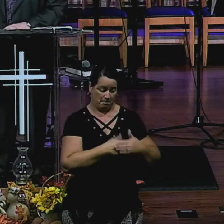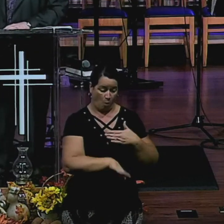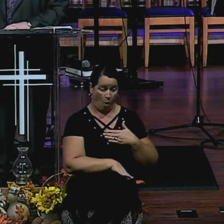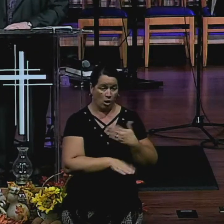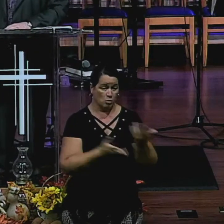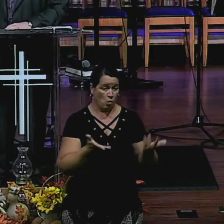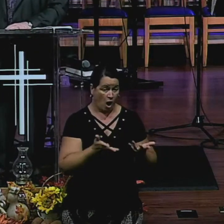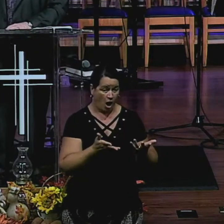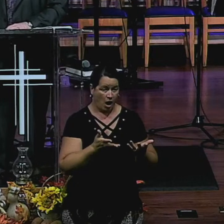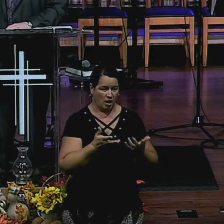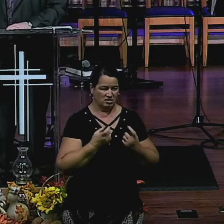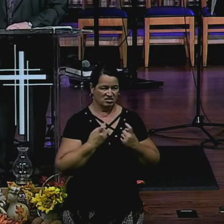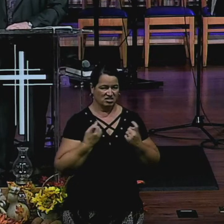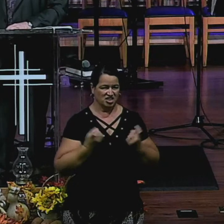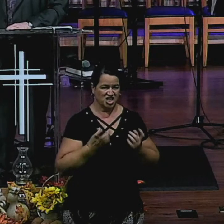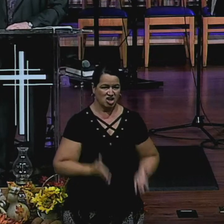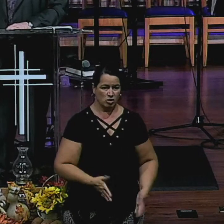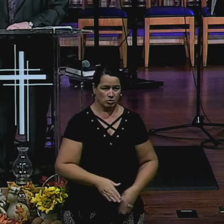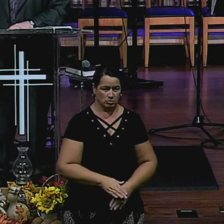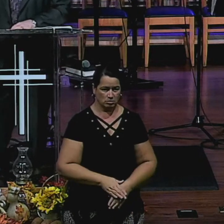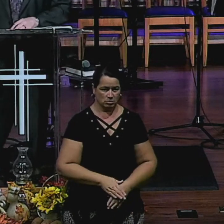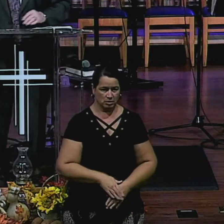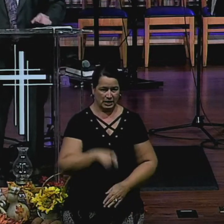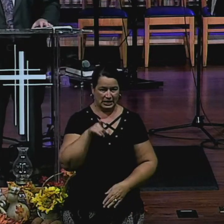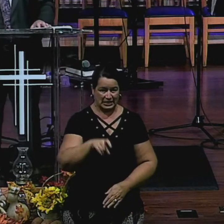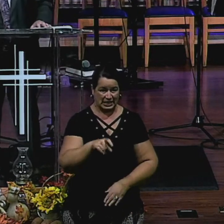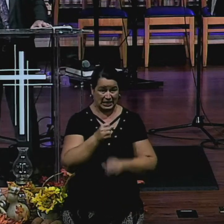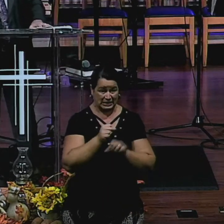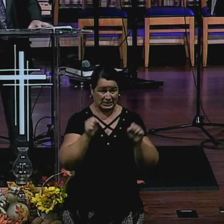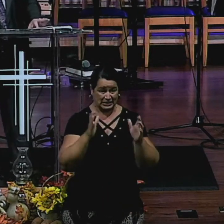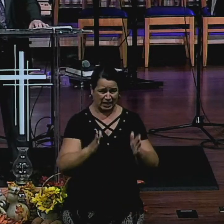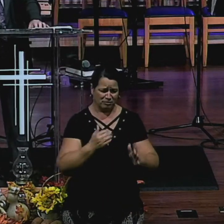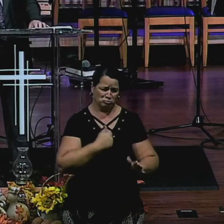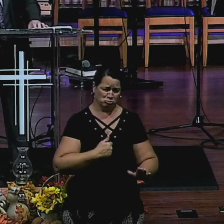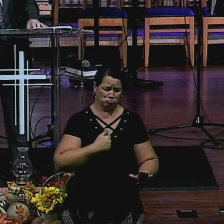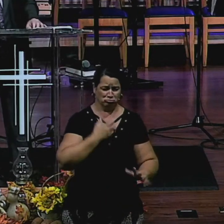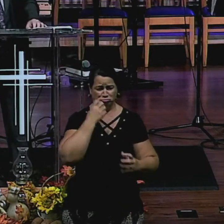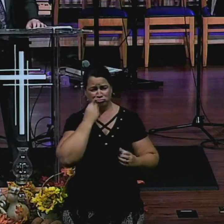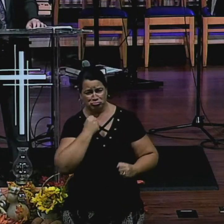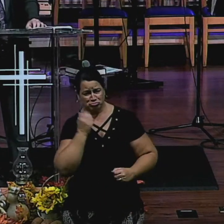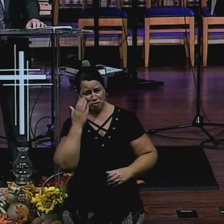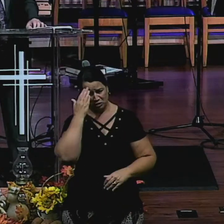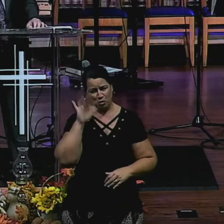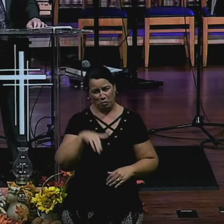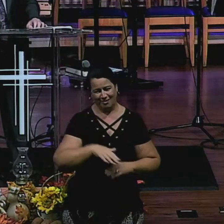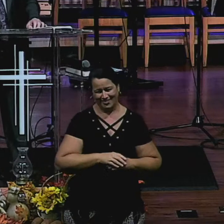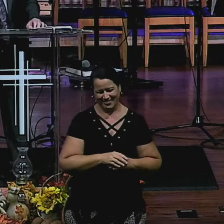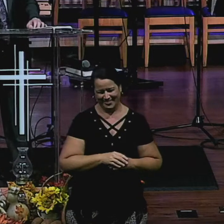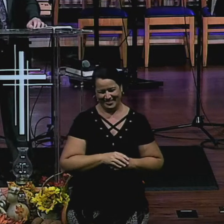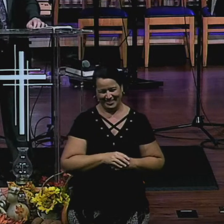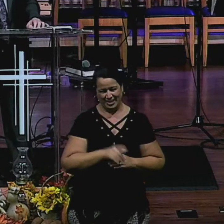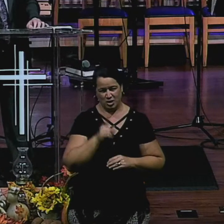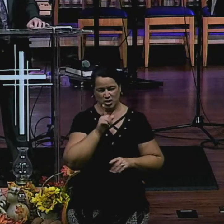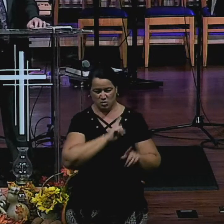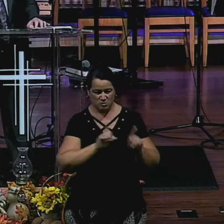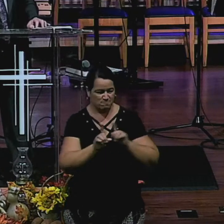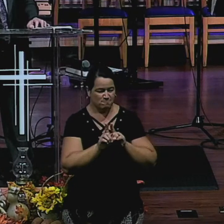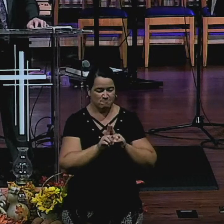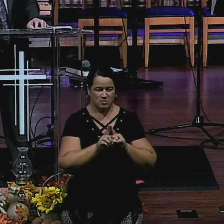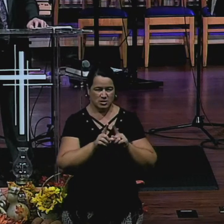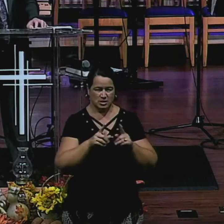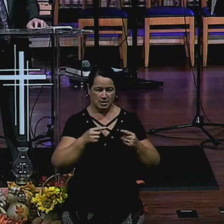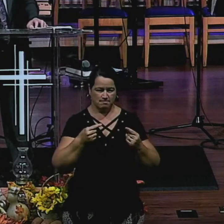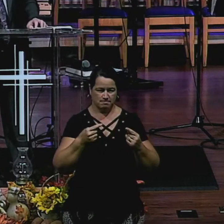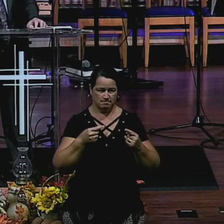born sinners in need of a Savior. Sorry about that. I know they're precious. I know you would step in front of a truck for